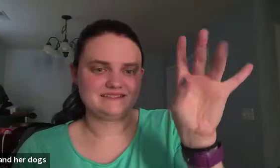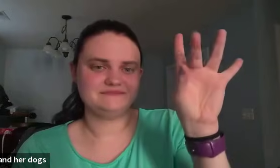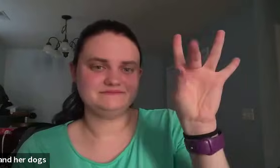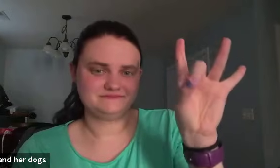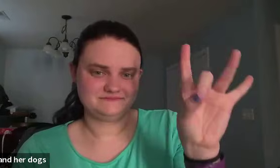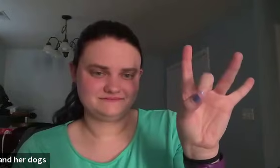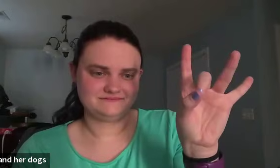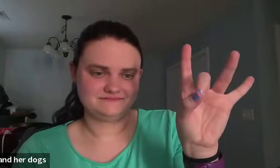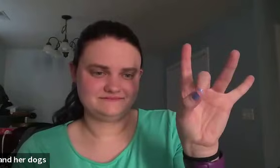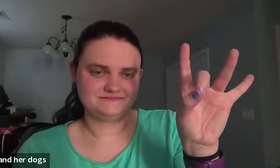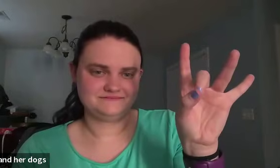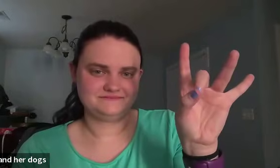8,